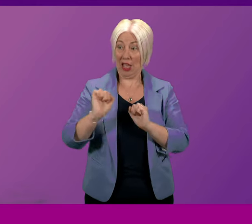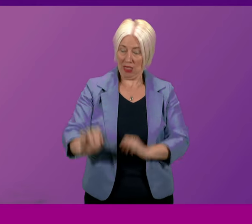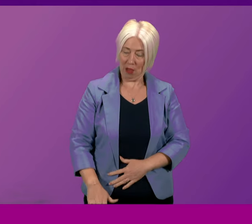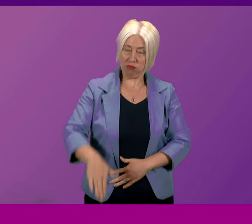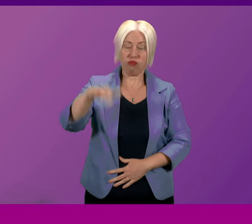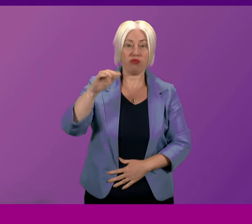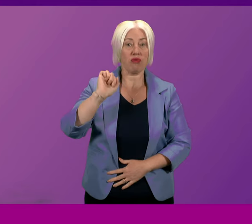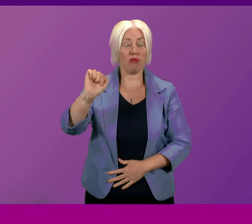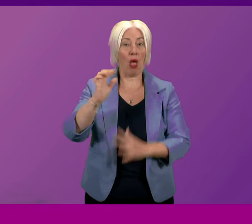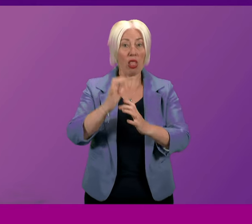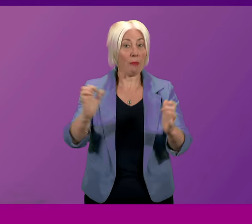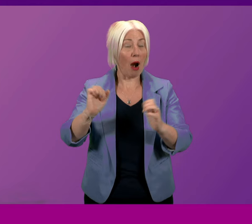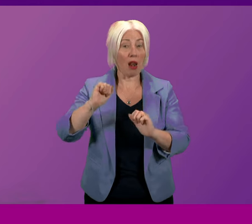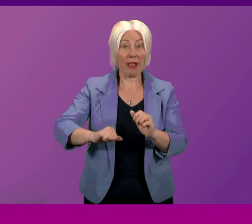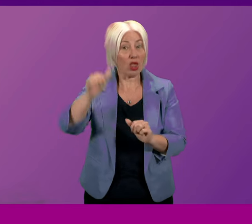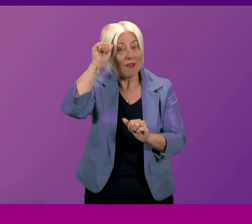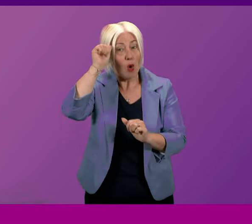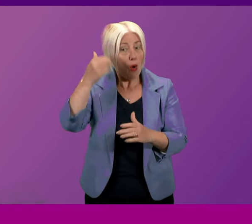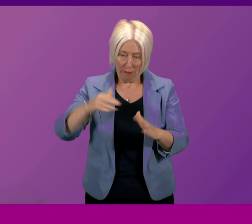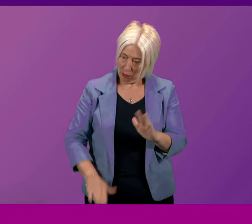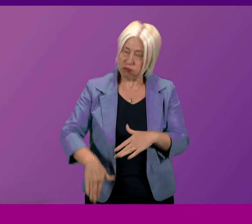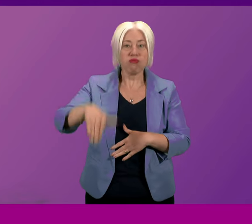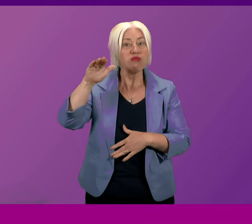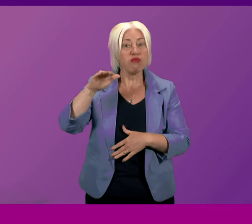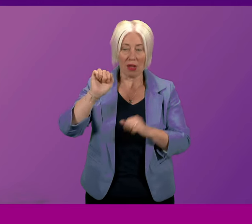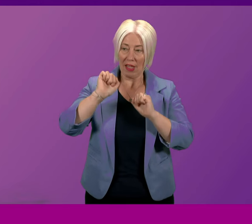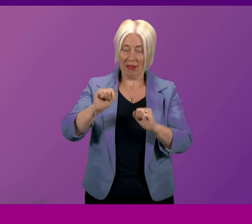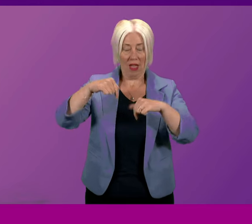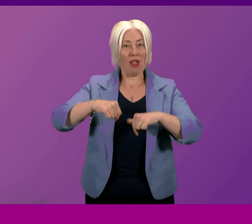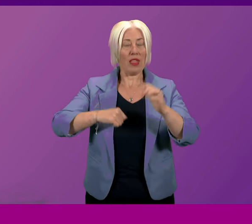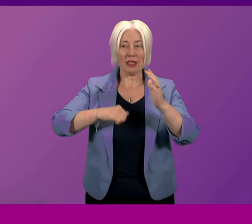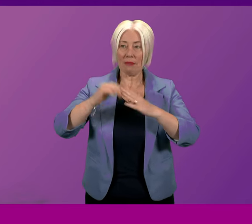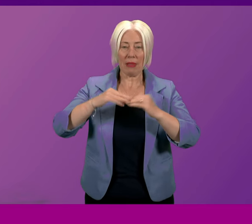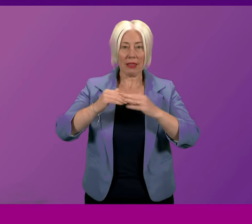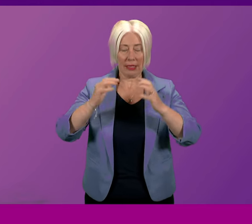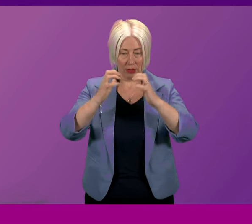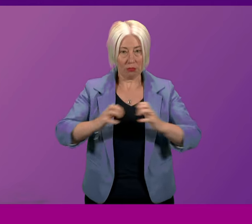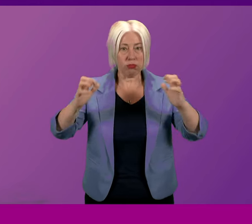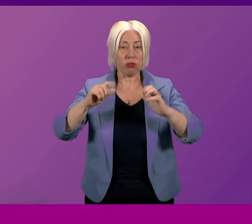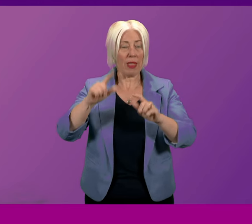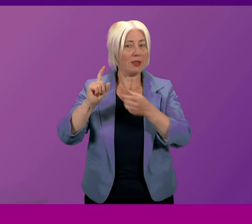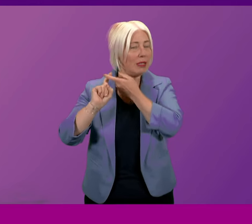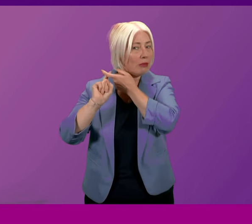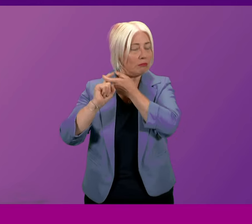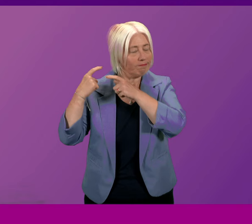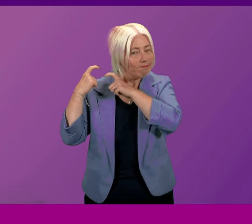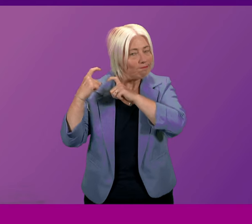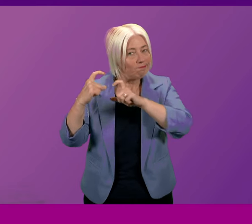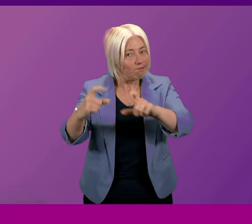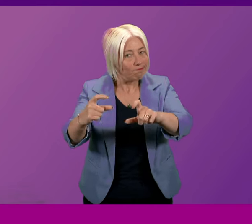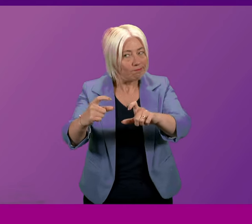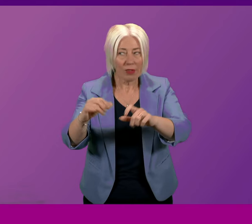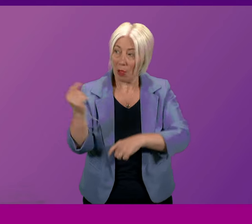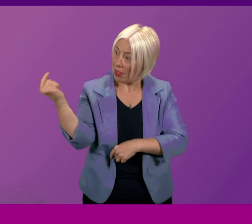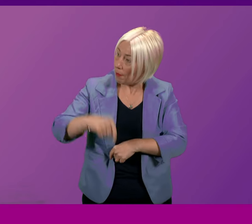as part of their everyday lives. For them, this institution has been a constant. they may have visited with